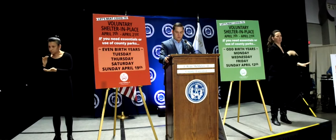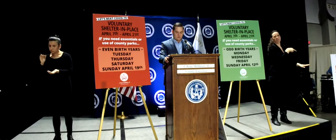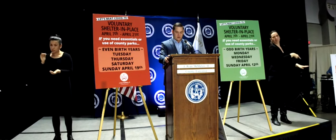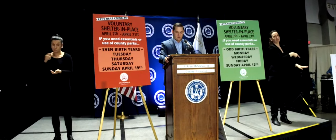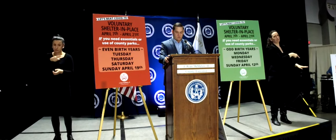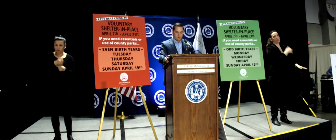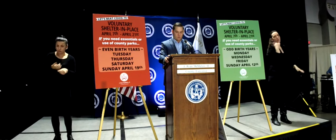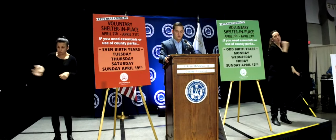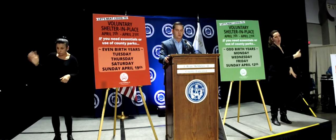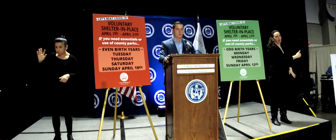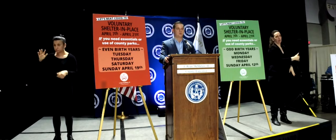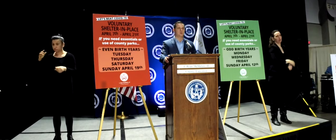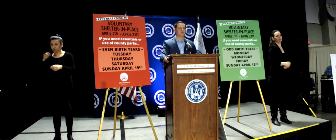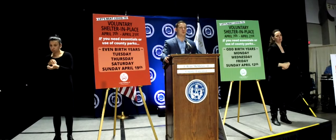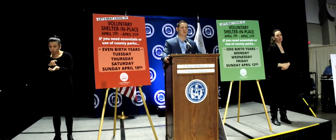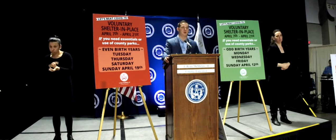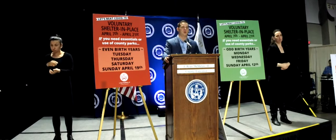number is